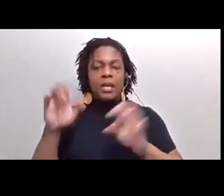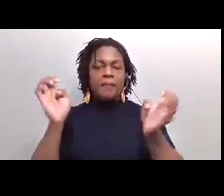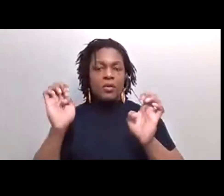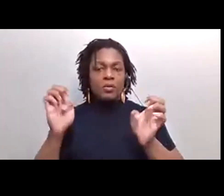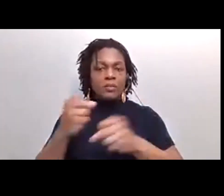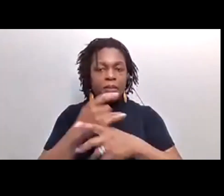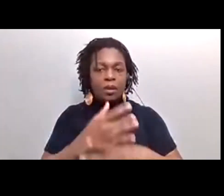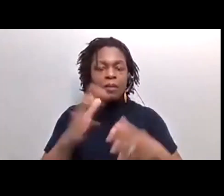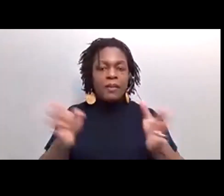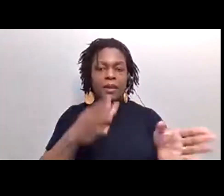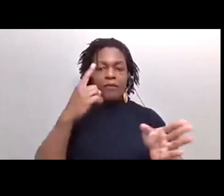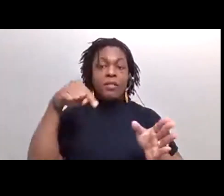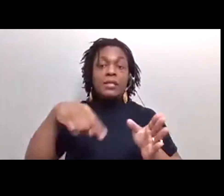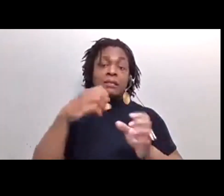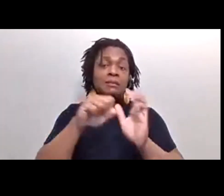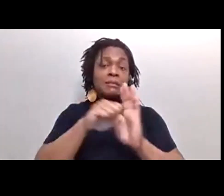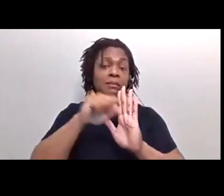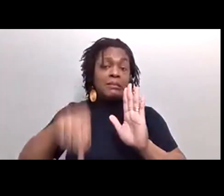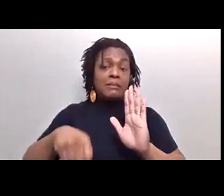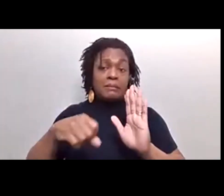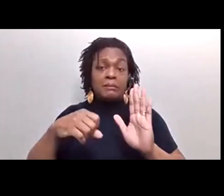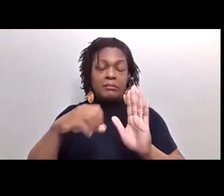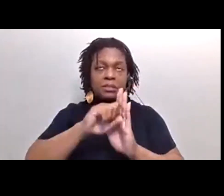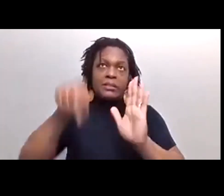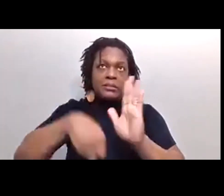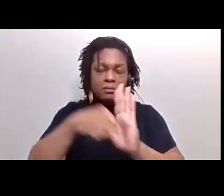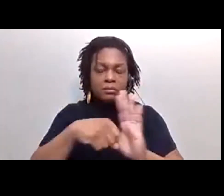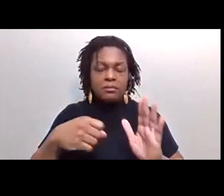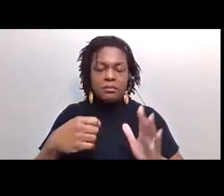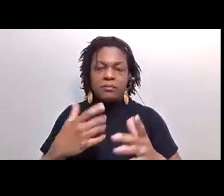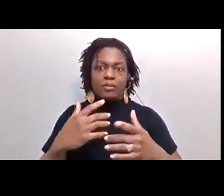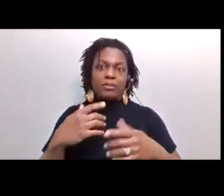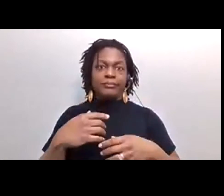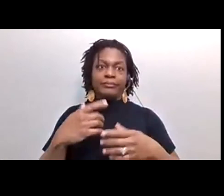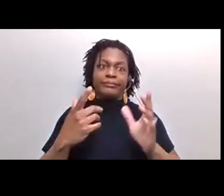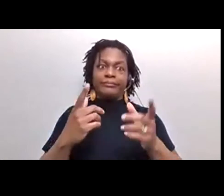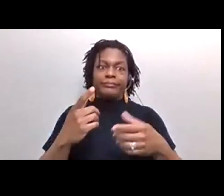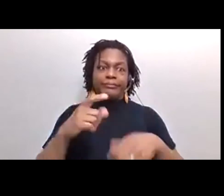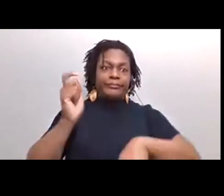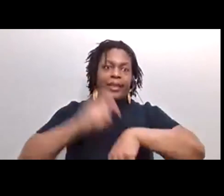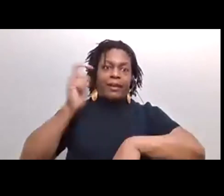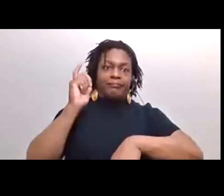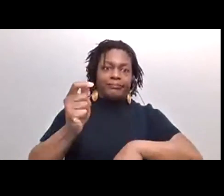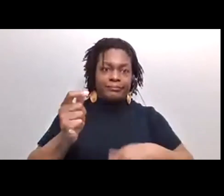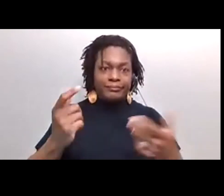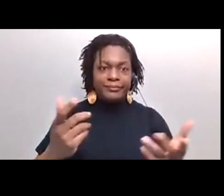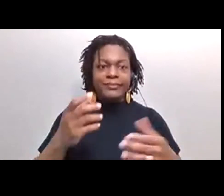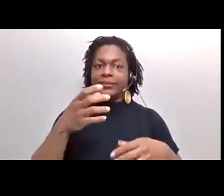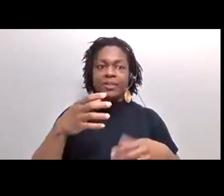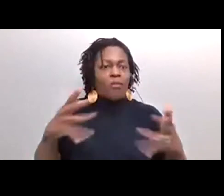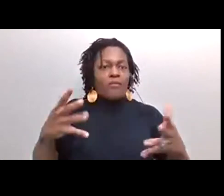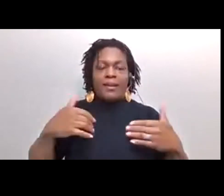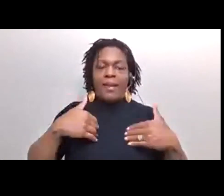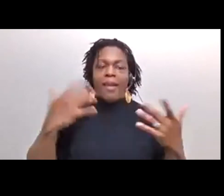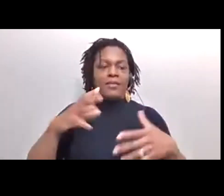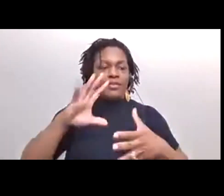together for this season, because we're coming out the gate, hot this year. So be on the lookout, and I can't stress